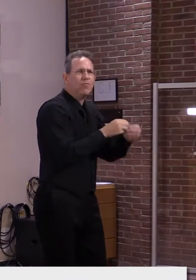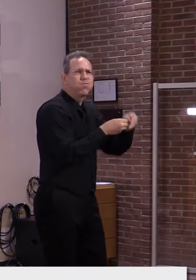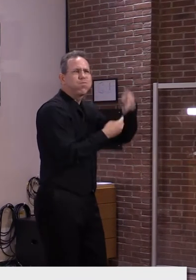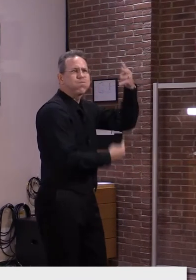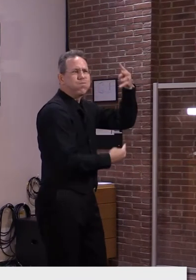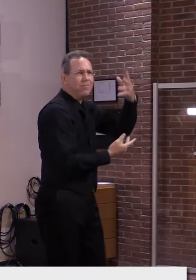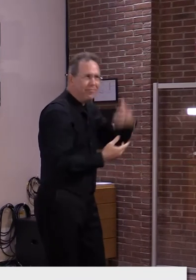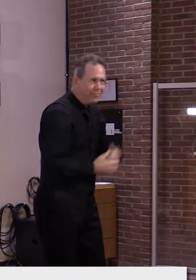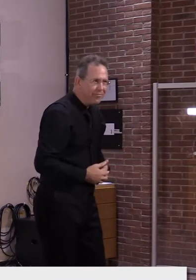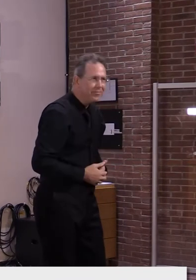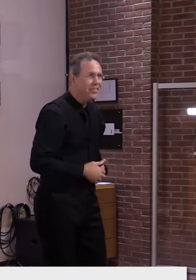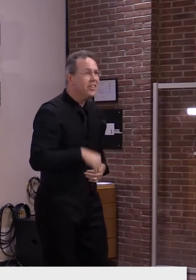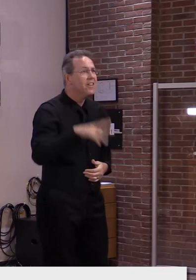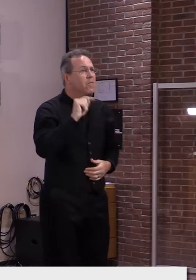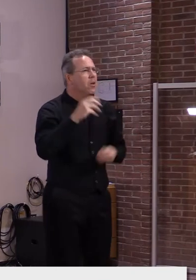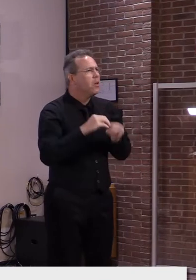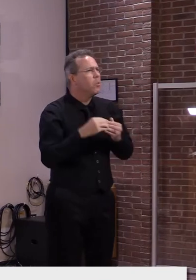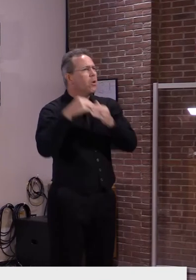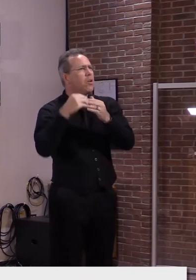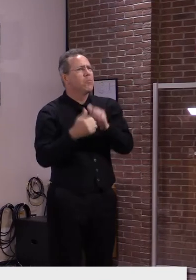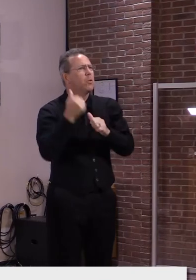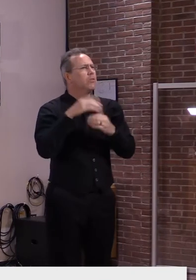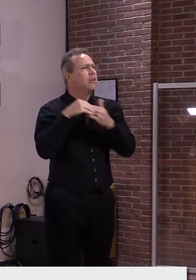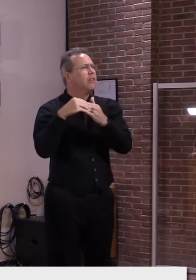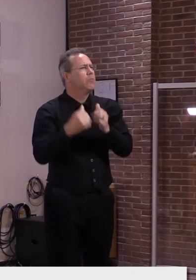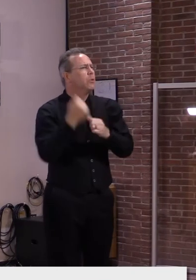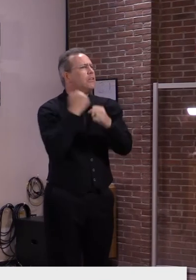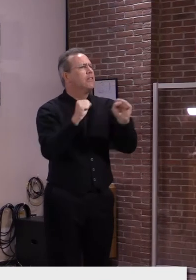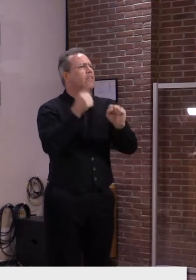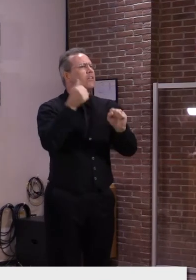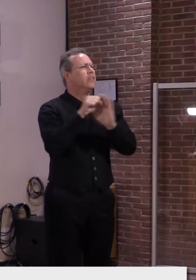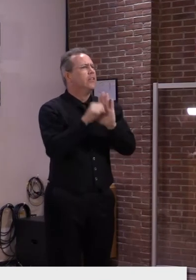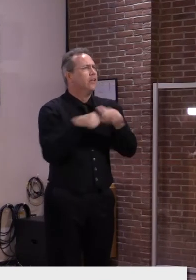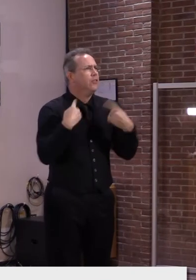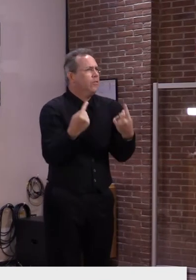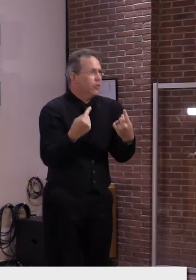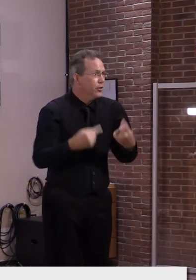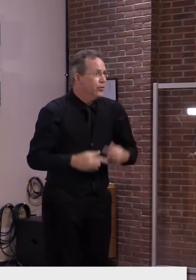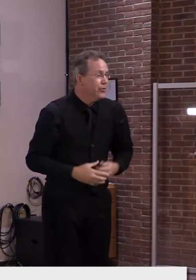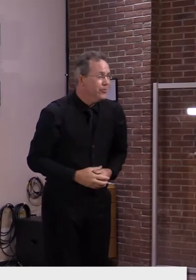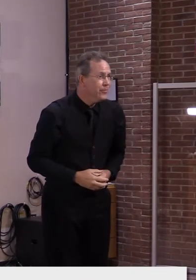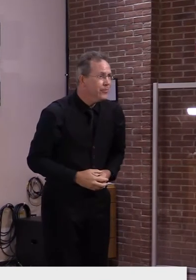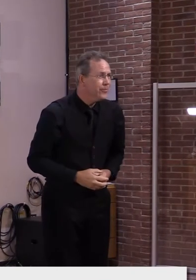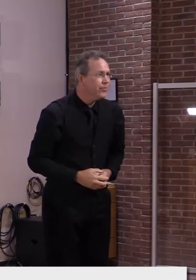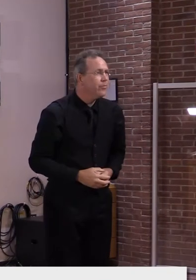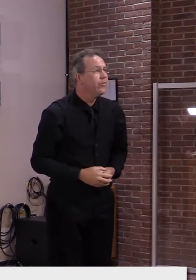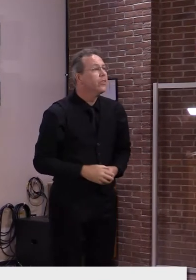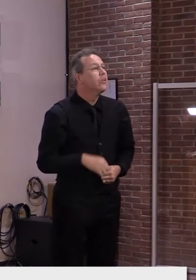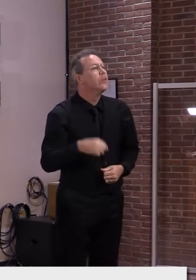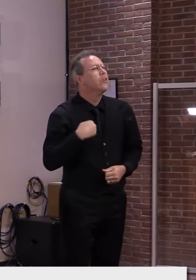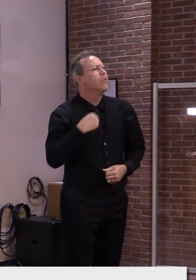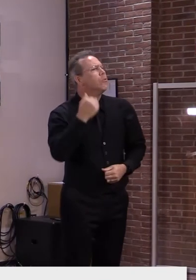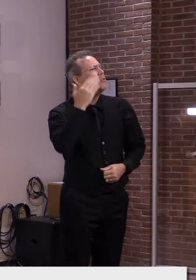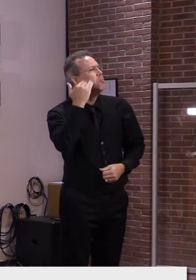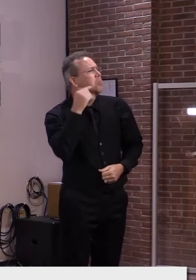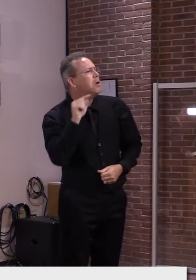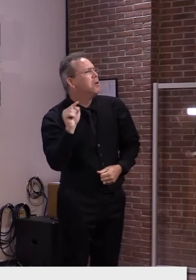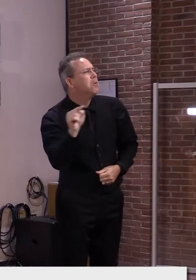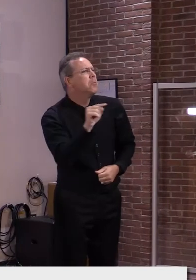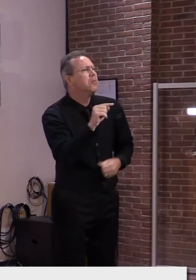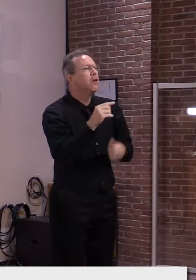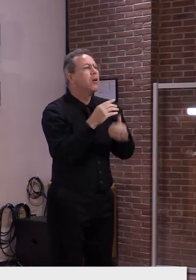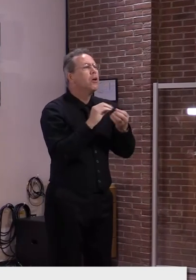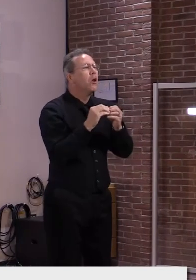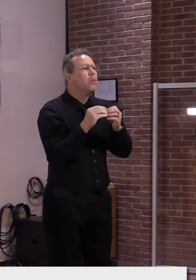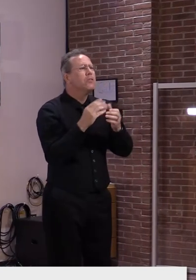country from the risks of COVID-19. And we anticipate that these favorable trends will continue into